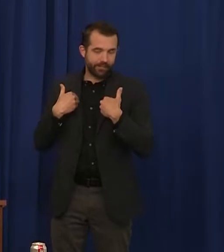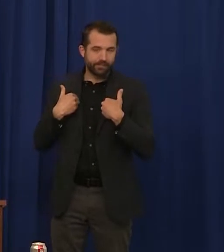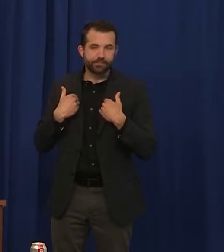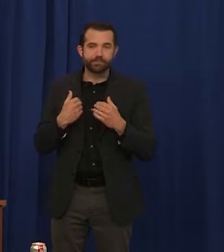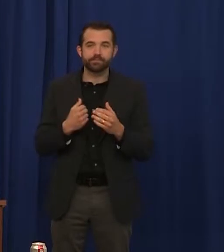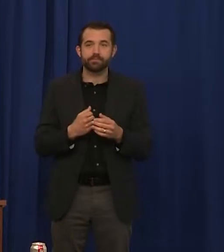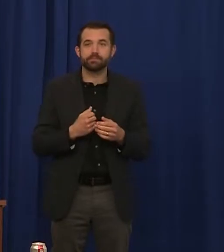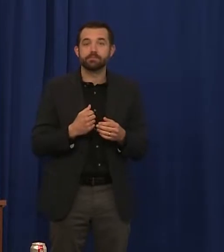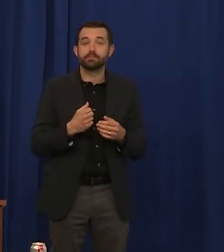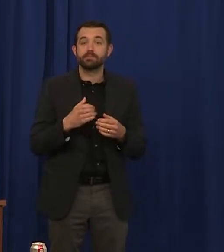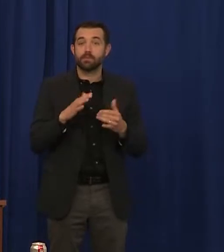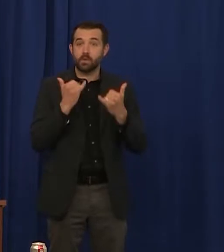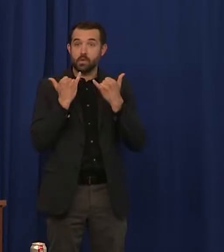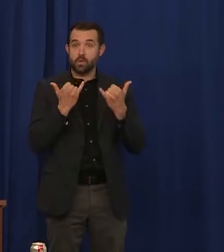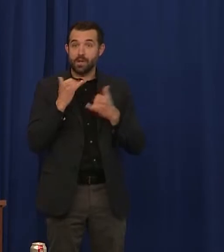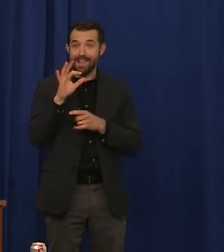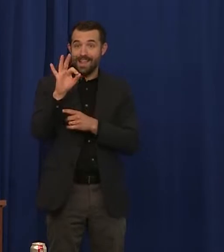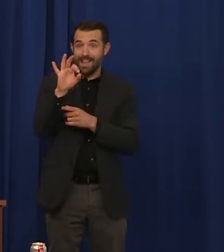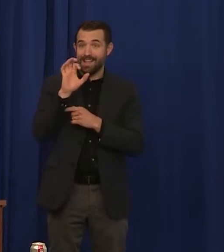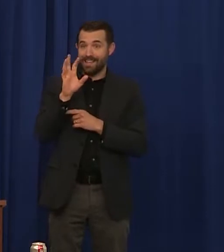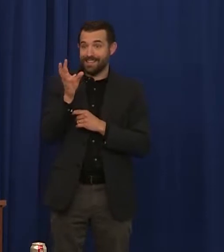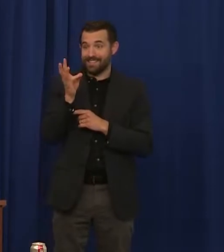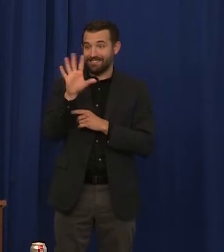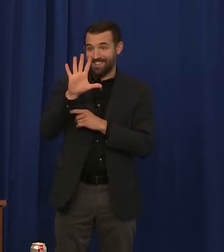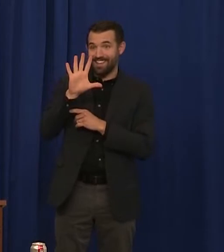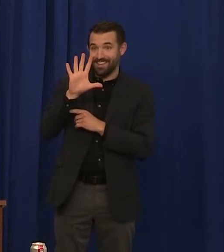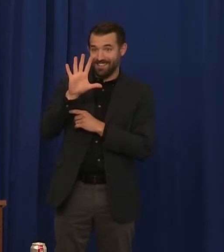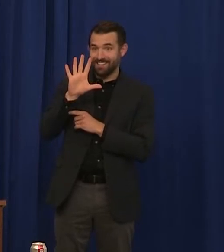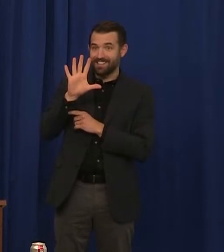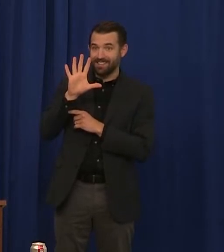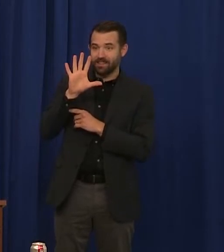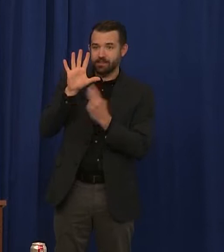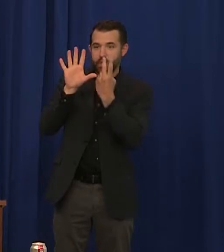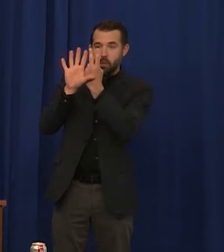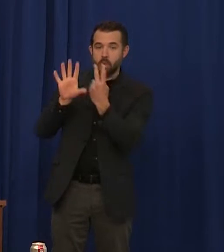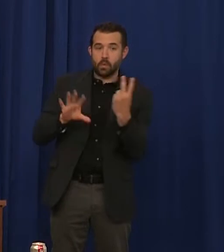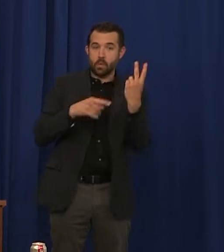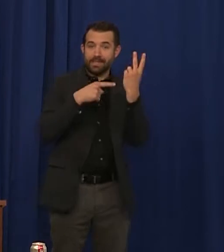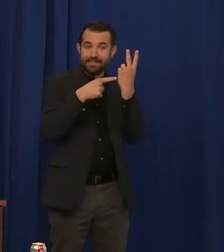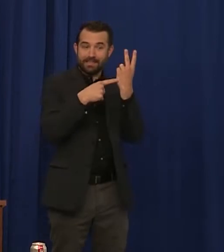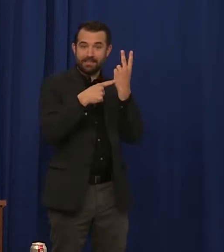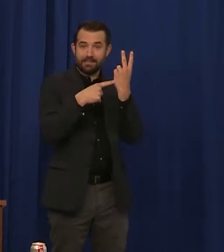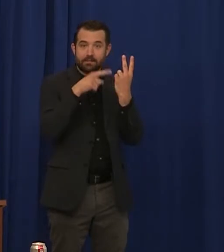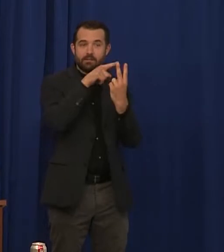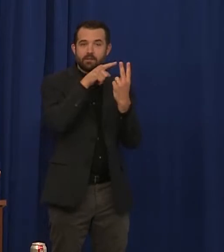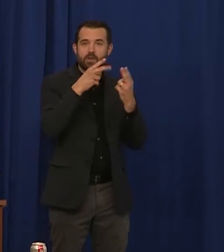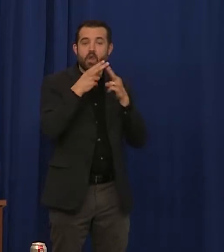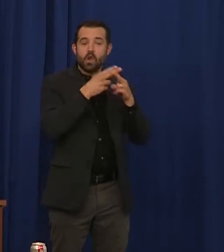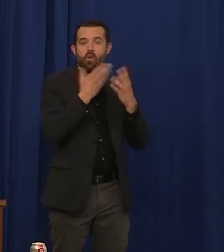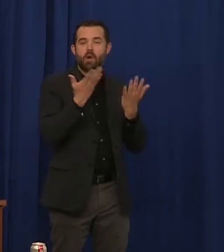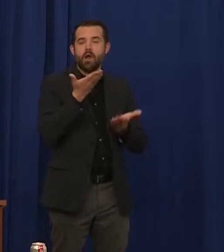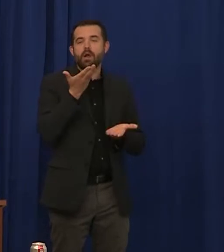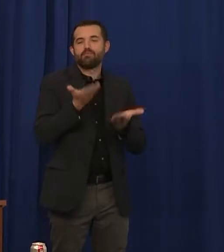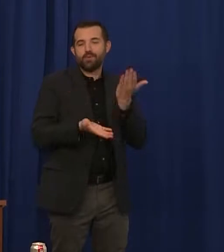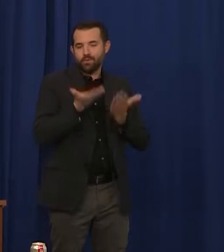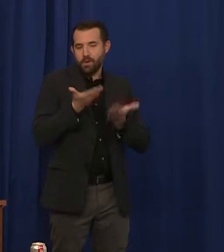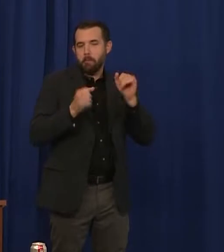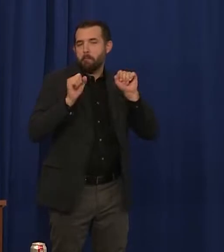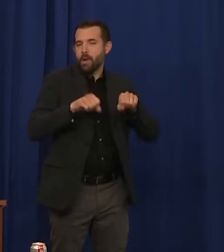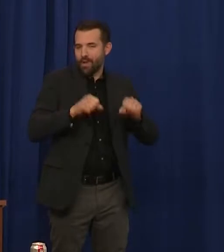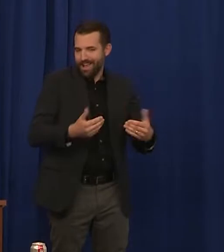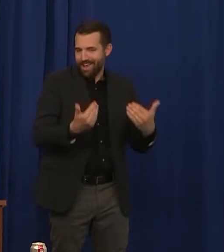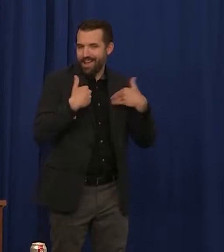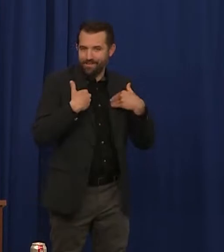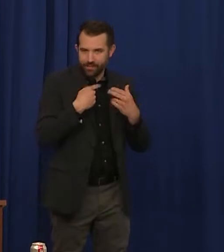the 965 cases, 2 of them are probable. It is the case that these